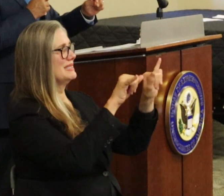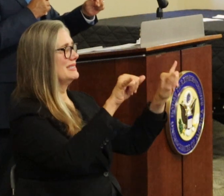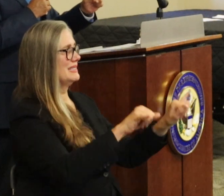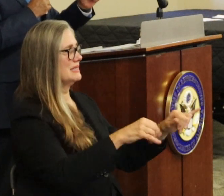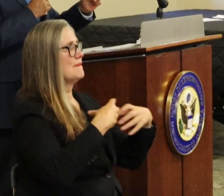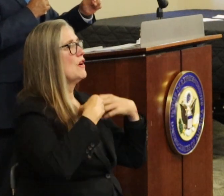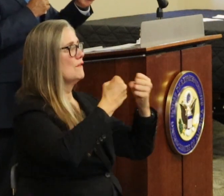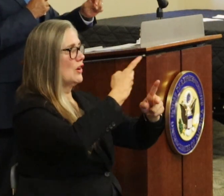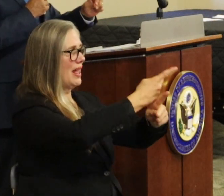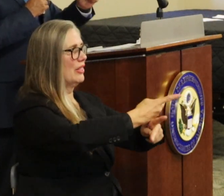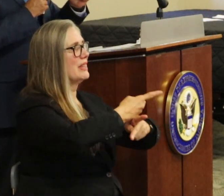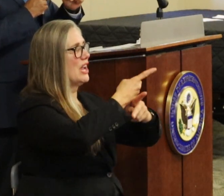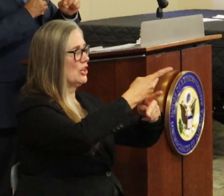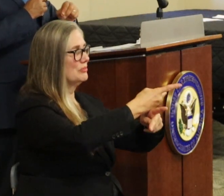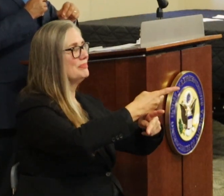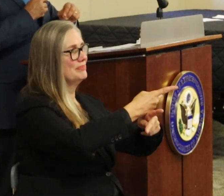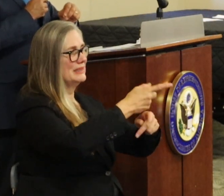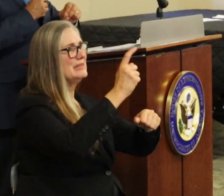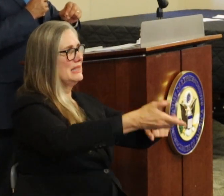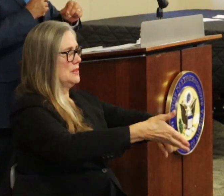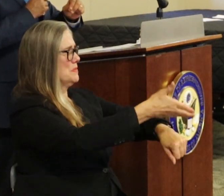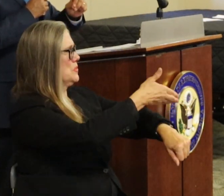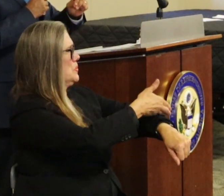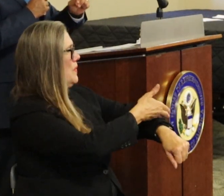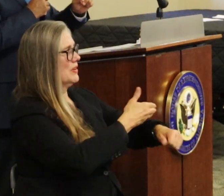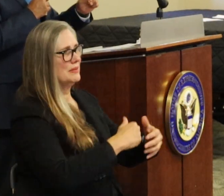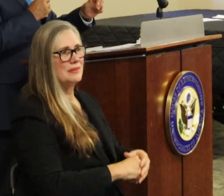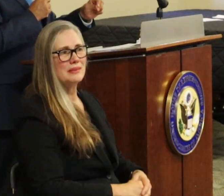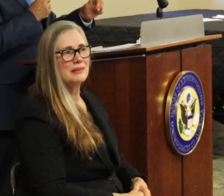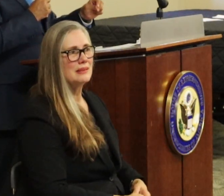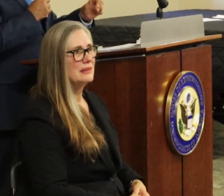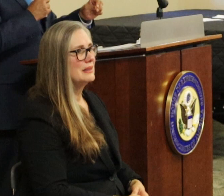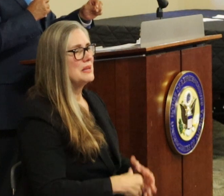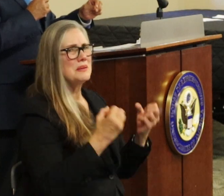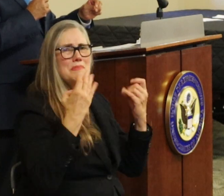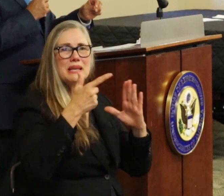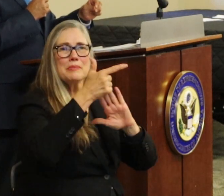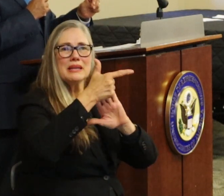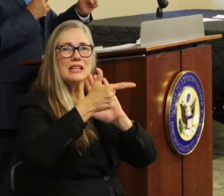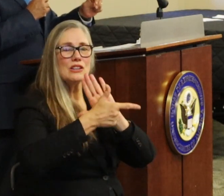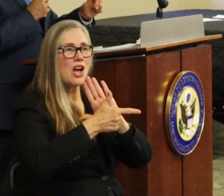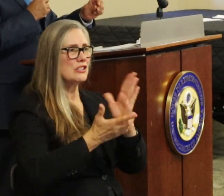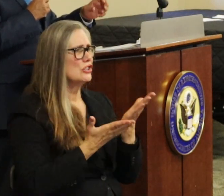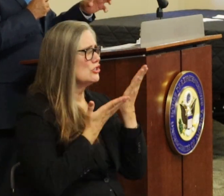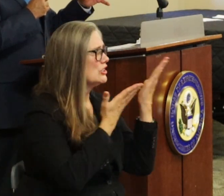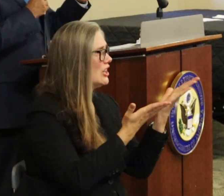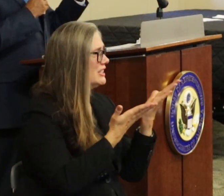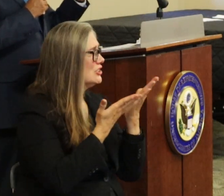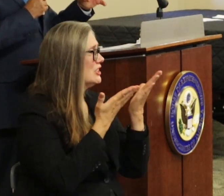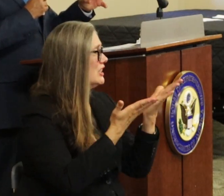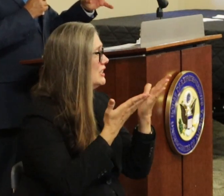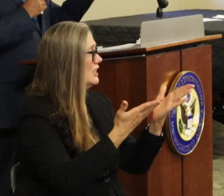system in a way that gets us to a better place. There's been many bills that have been put forward.